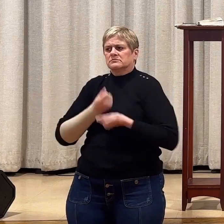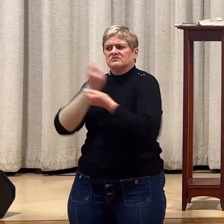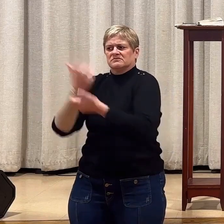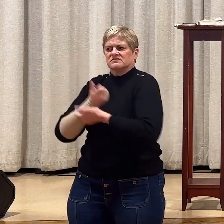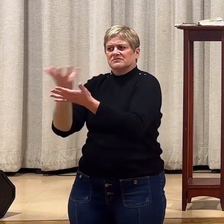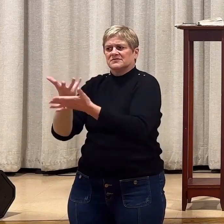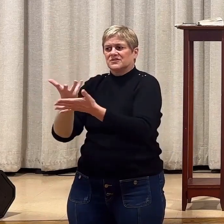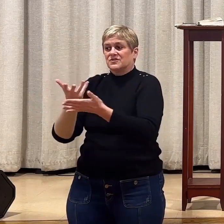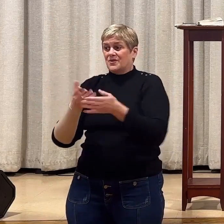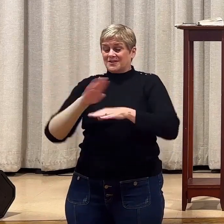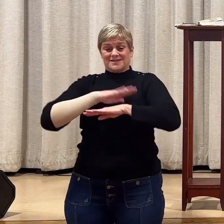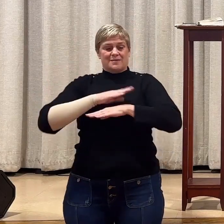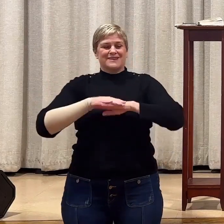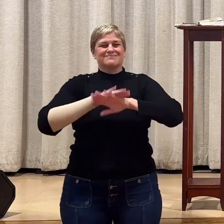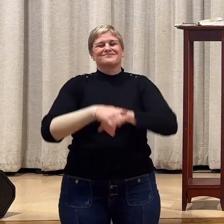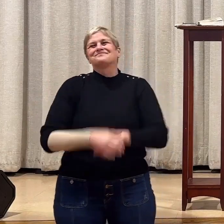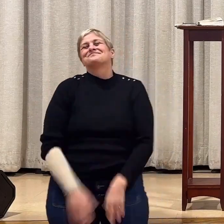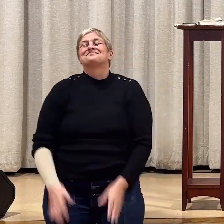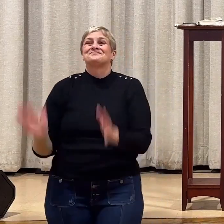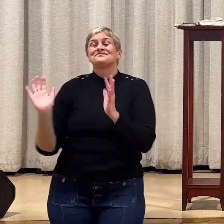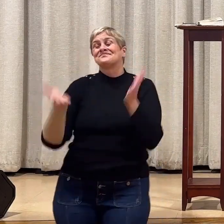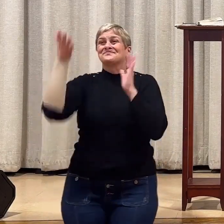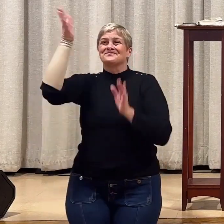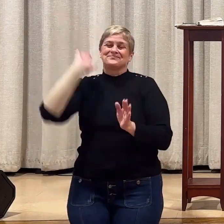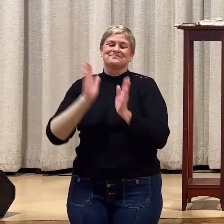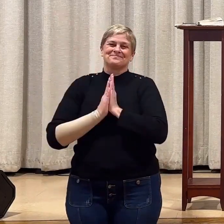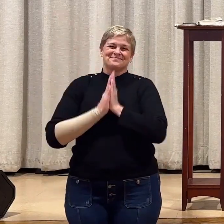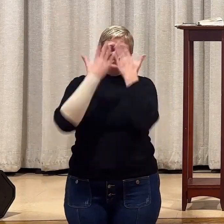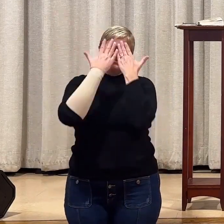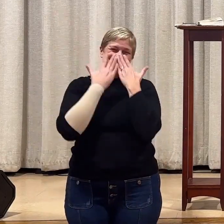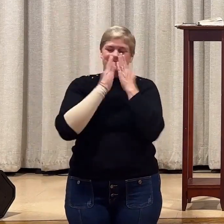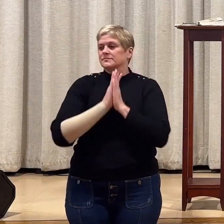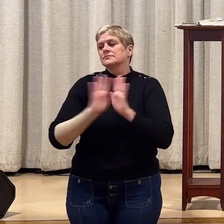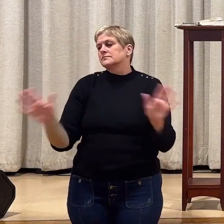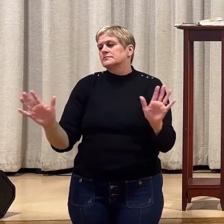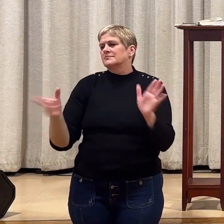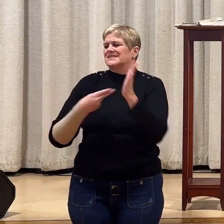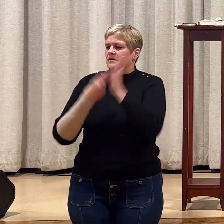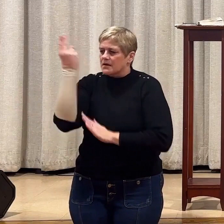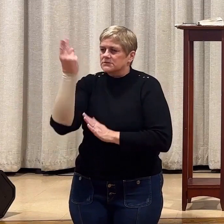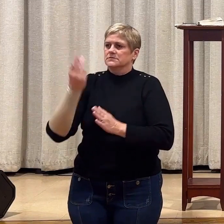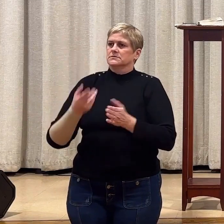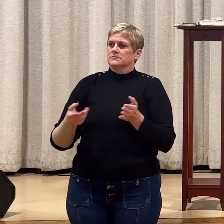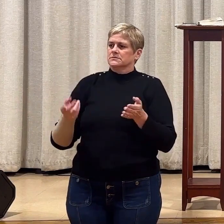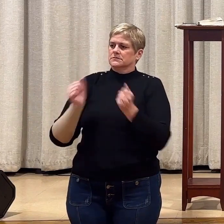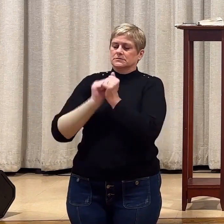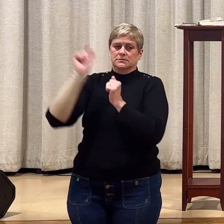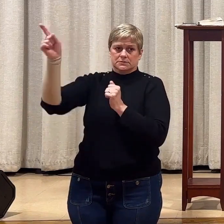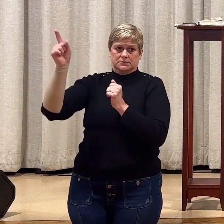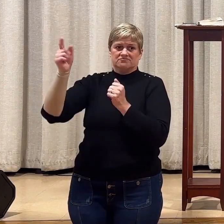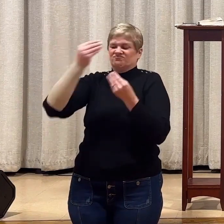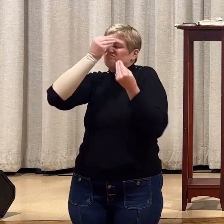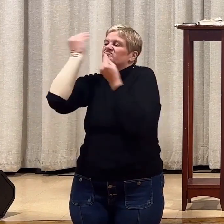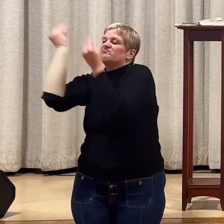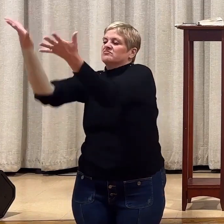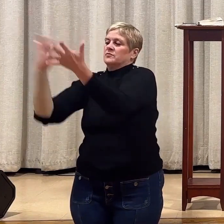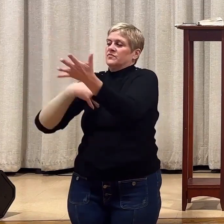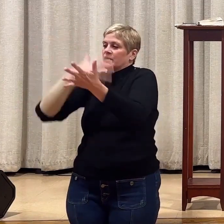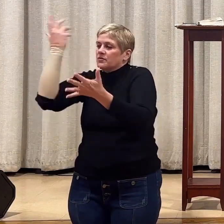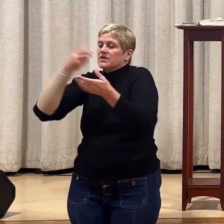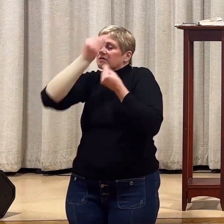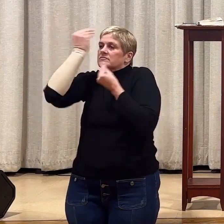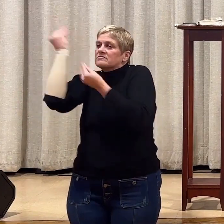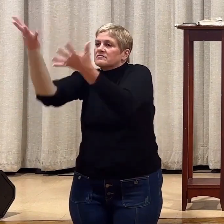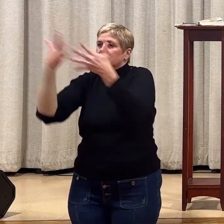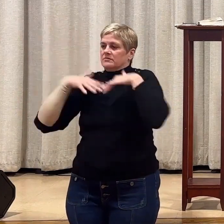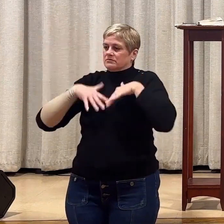mean putting a fake smile on and saying, praise the Lord. No, it means being honest with God. And even when it's hard, I've learned